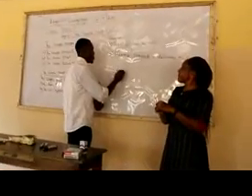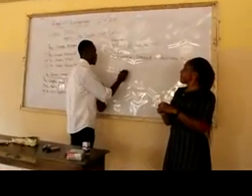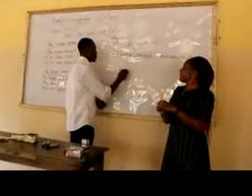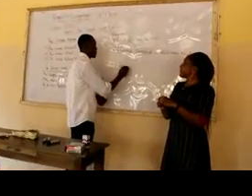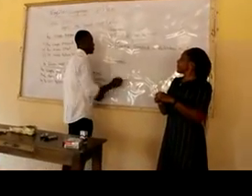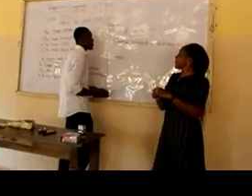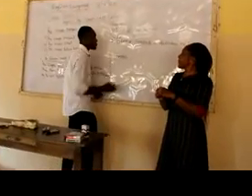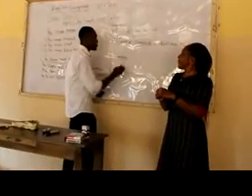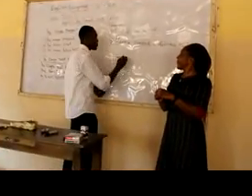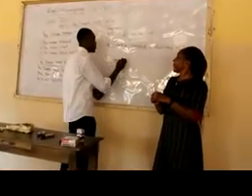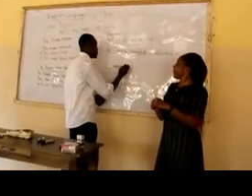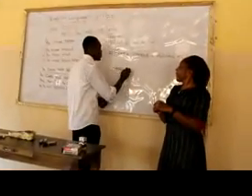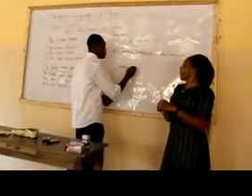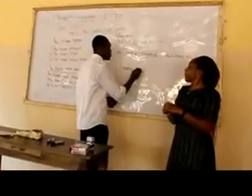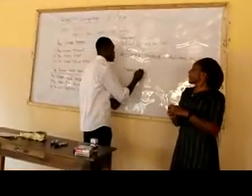Ifeoma